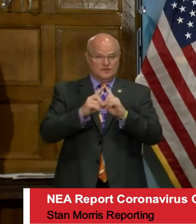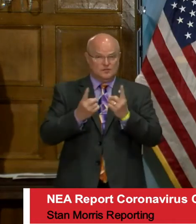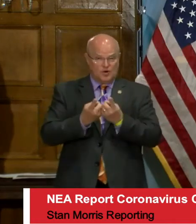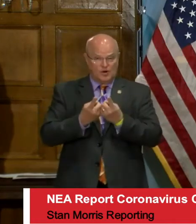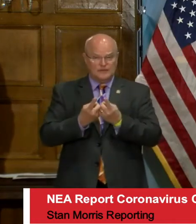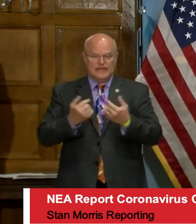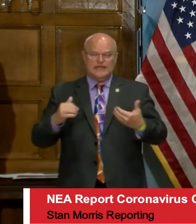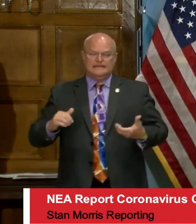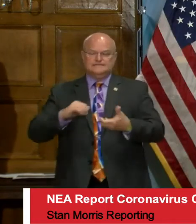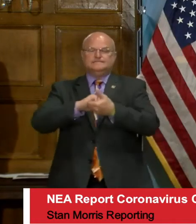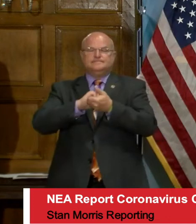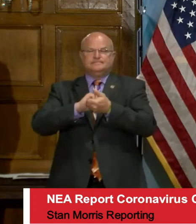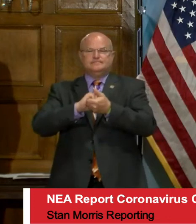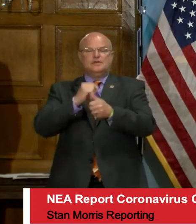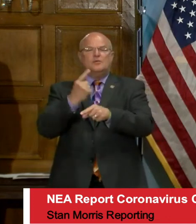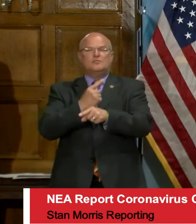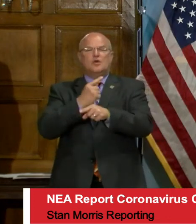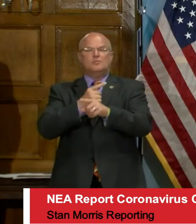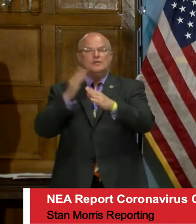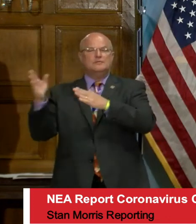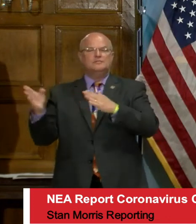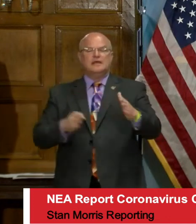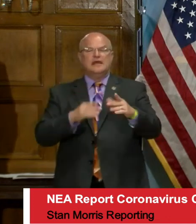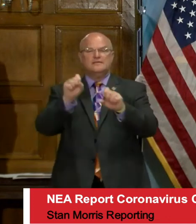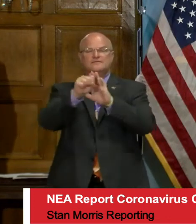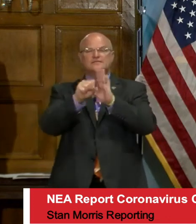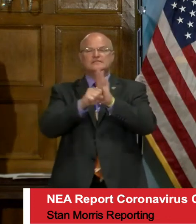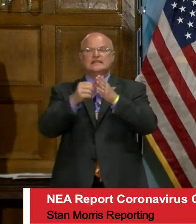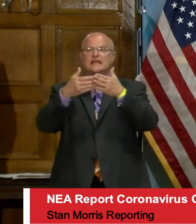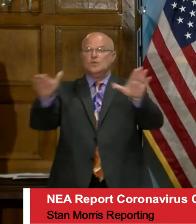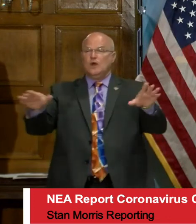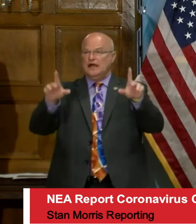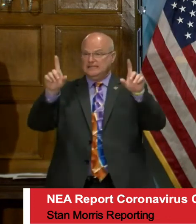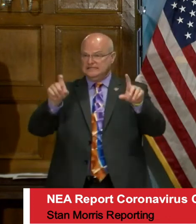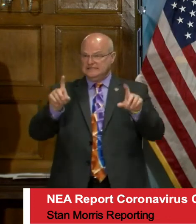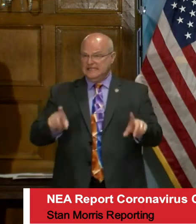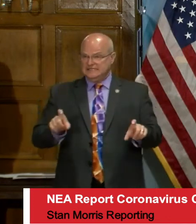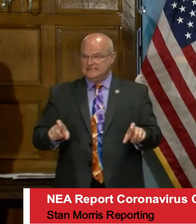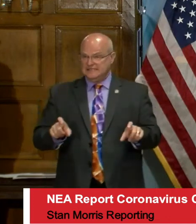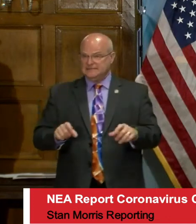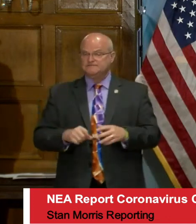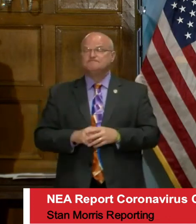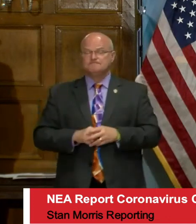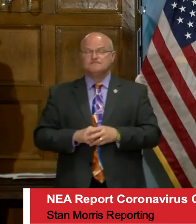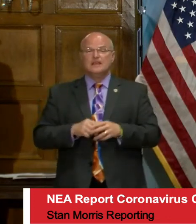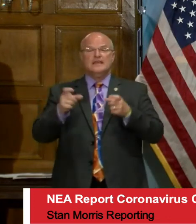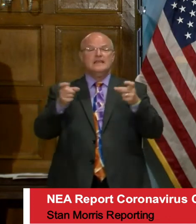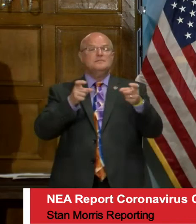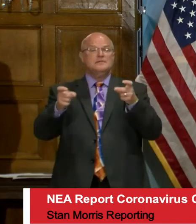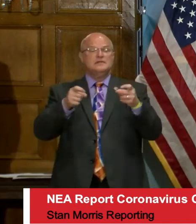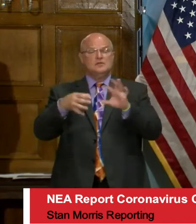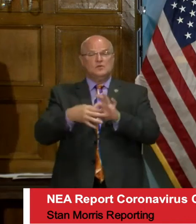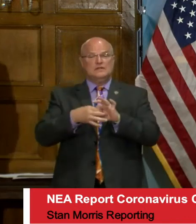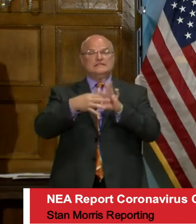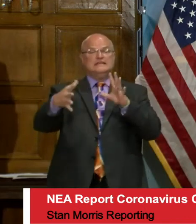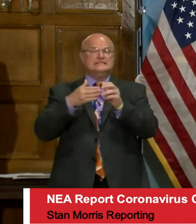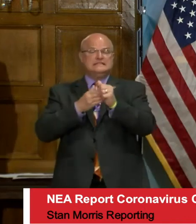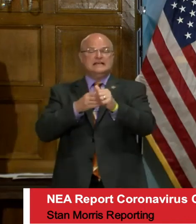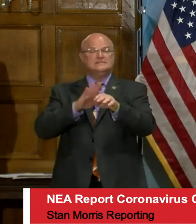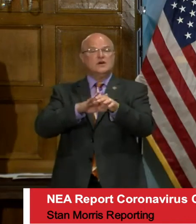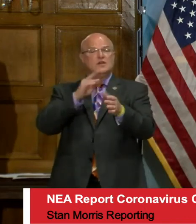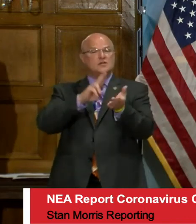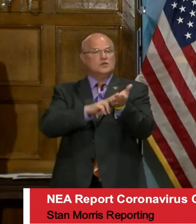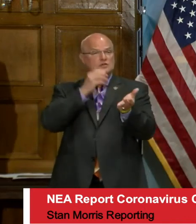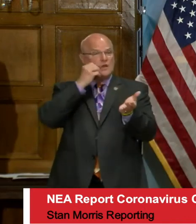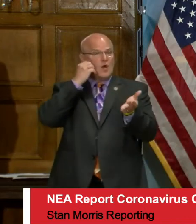are working together on the appropriate plan for statewide testing. As the governor mentioned, the administration released guidance this morning on nursing